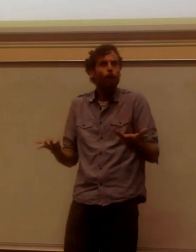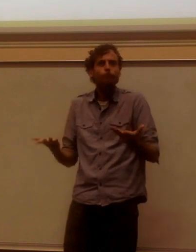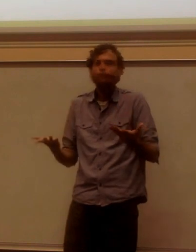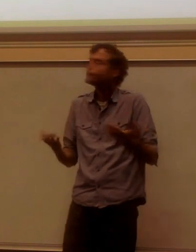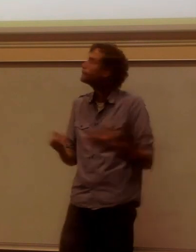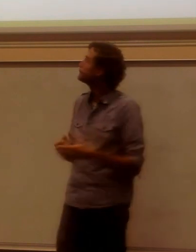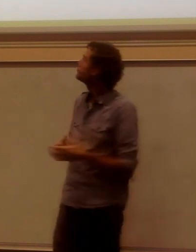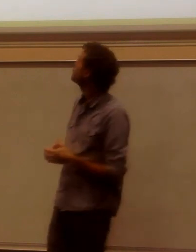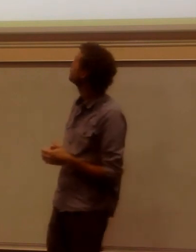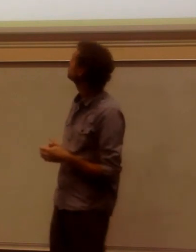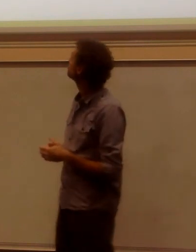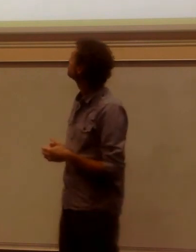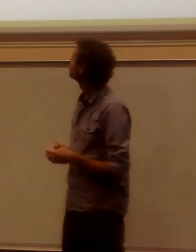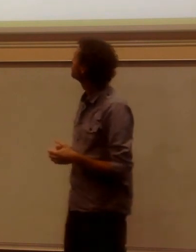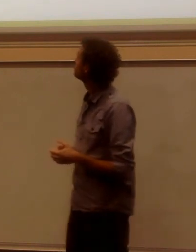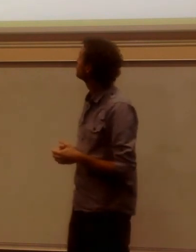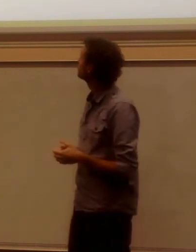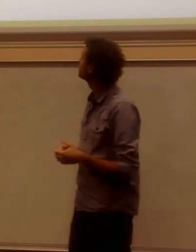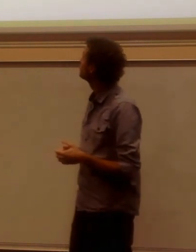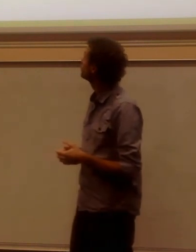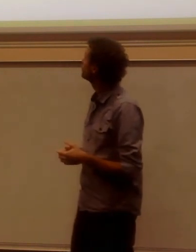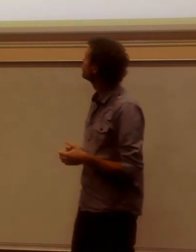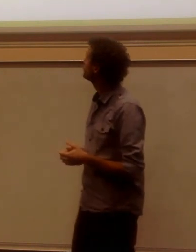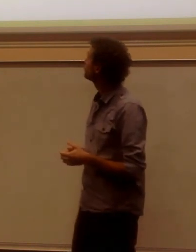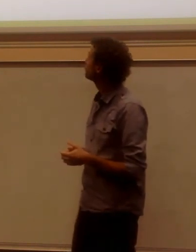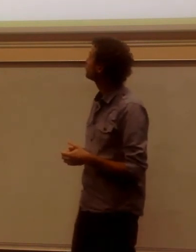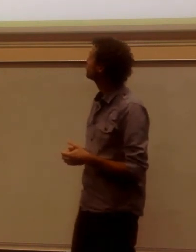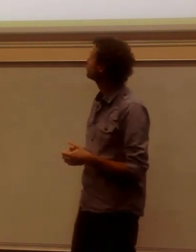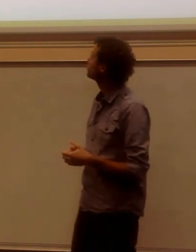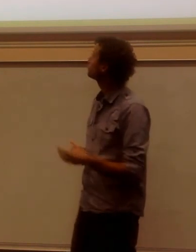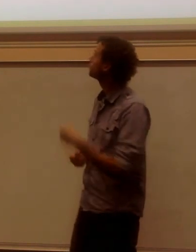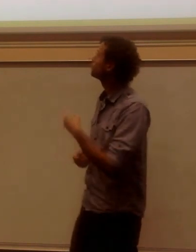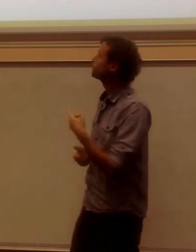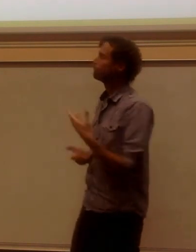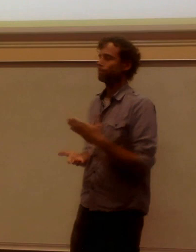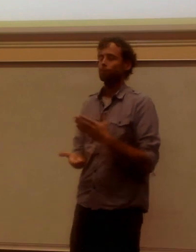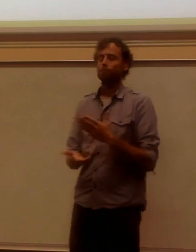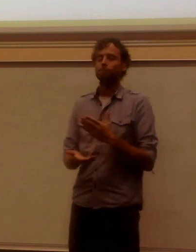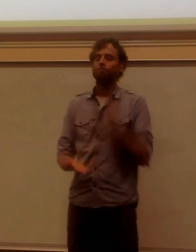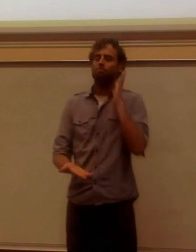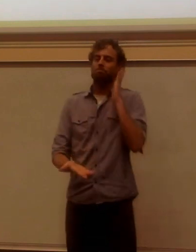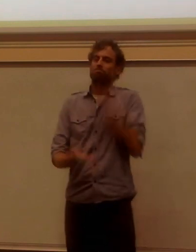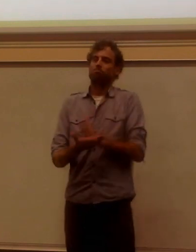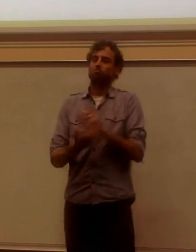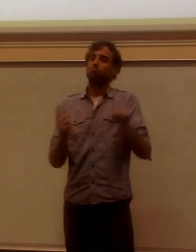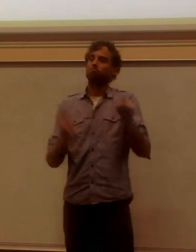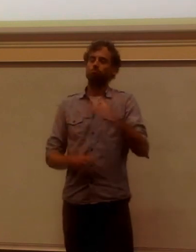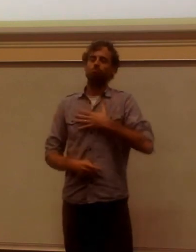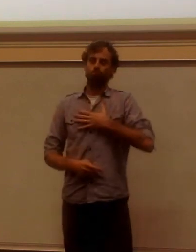prefer to be able to choose which interpreter to have, but with a video relay service, often that choice is not available to them.